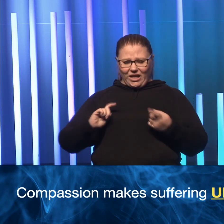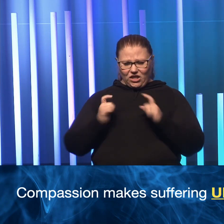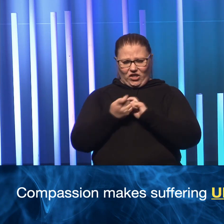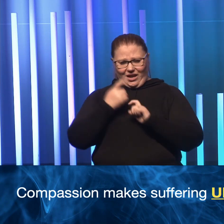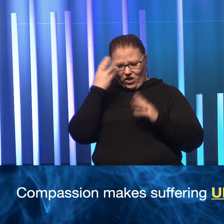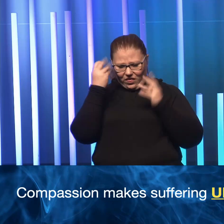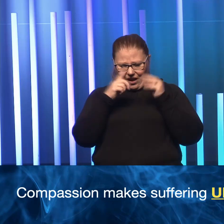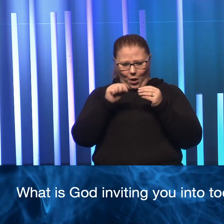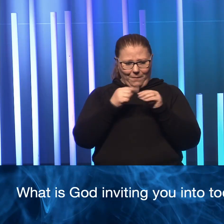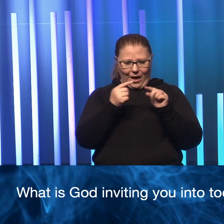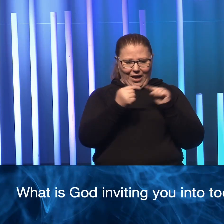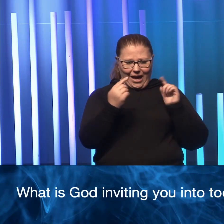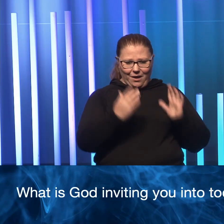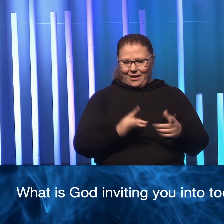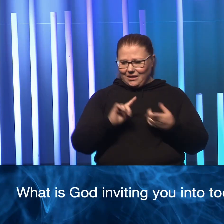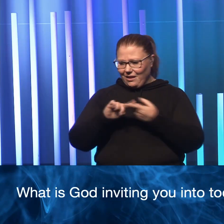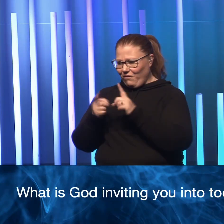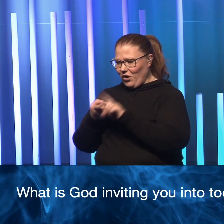enemies and friends.